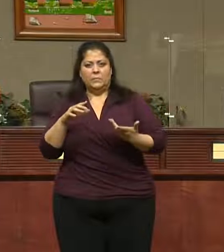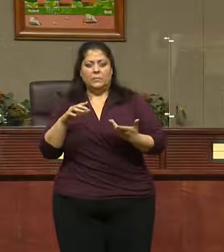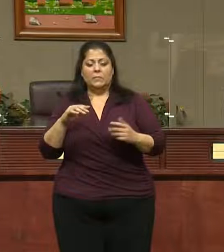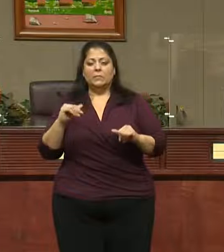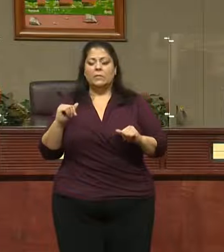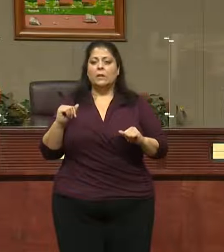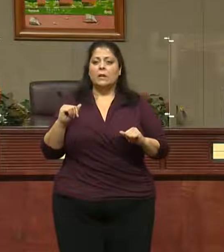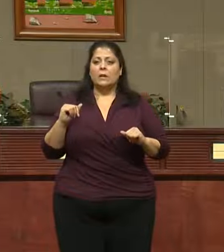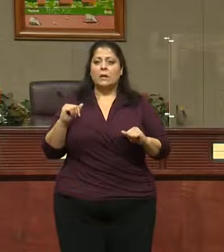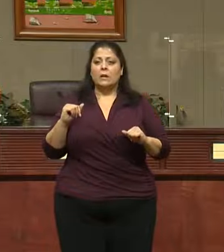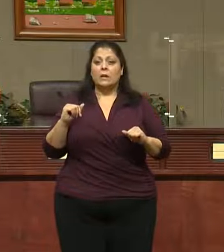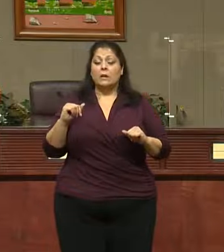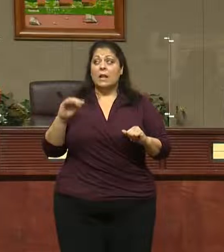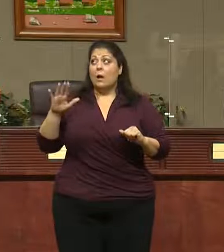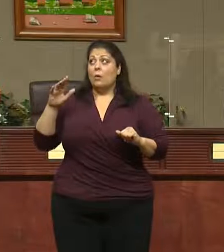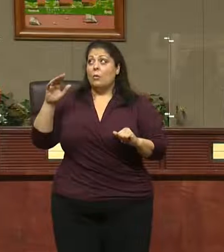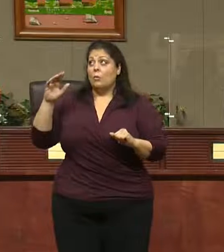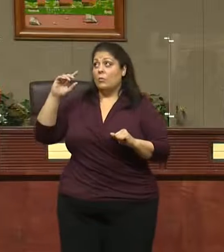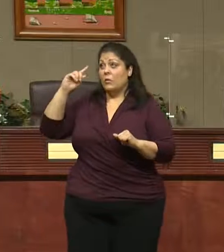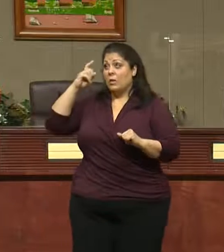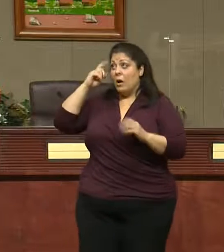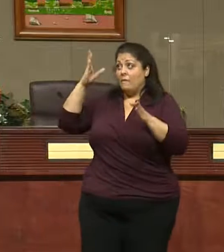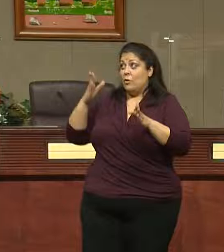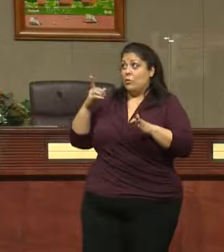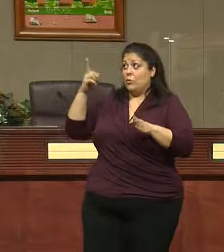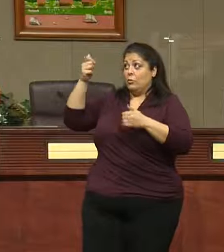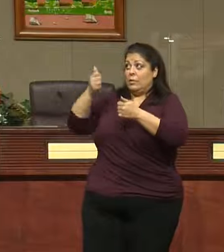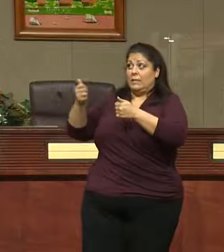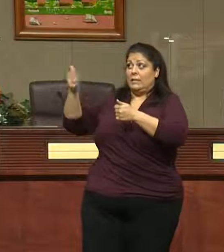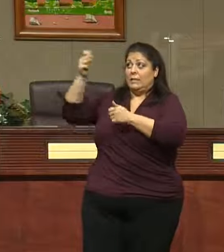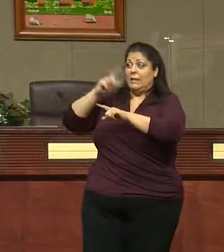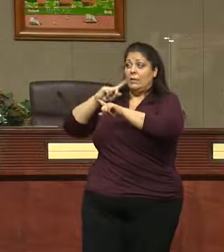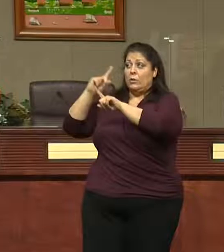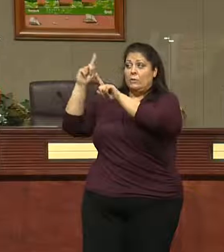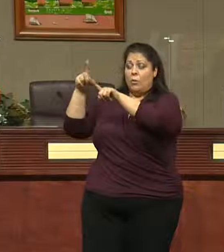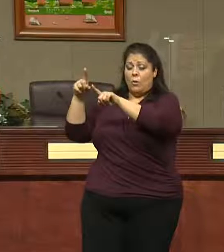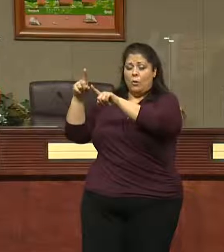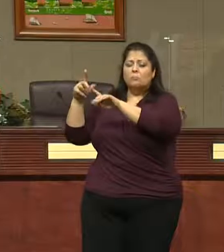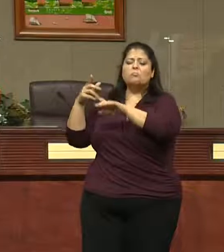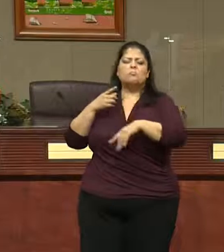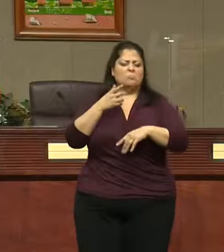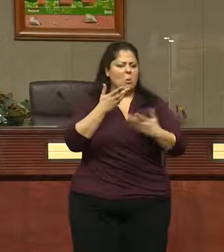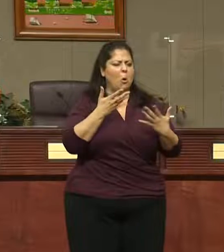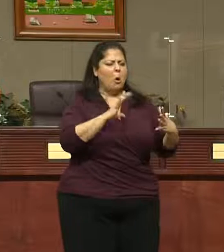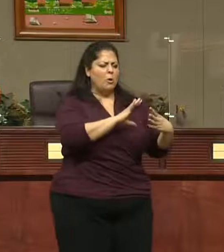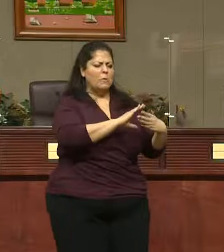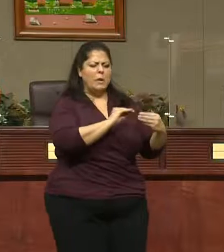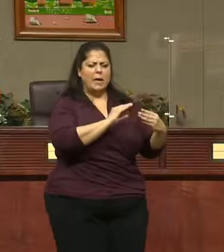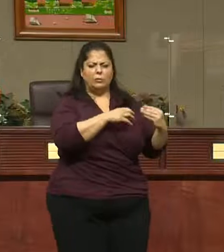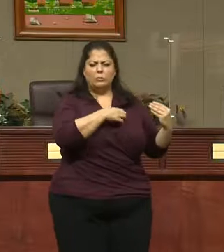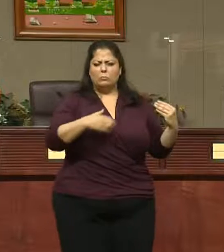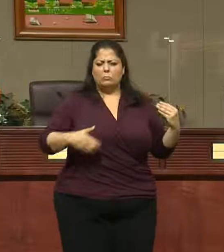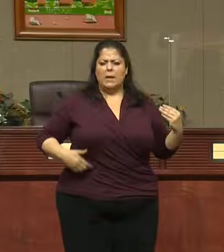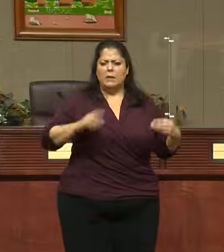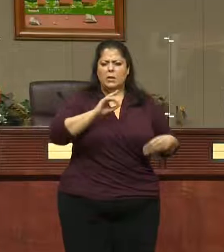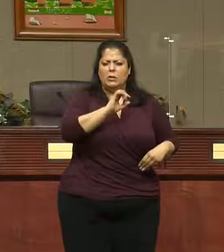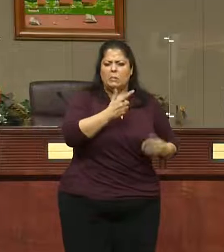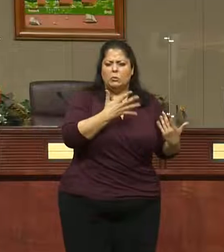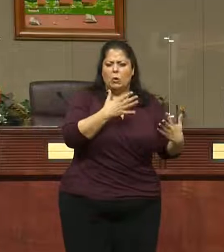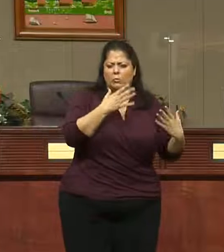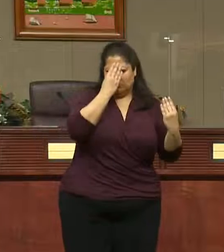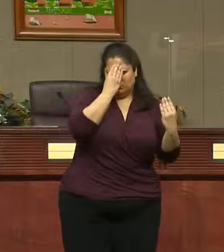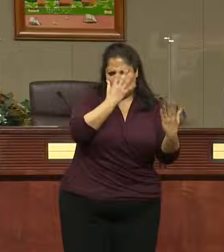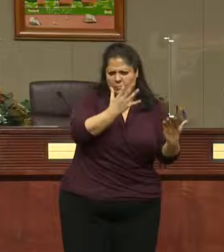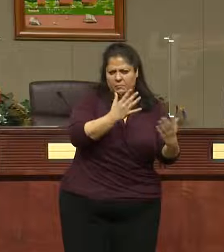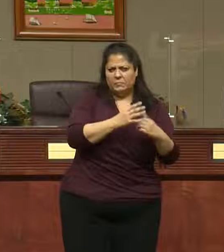With regard to the executive order, the mayor mentioned the new groups that are going to be able to get into the vaccination